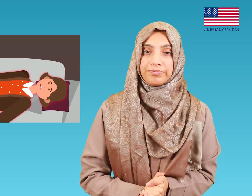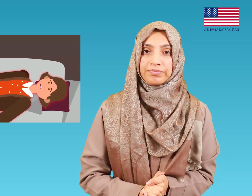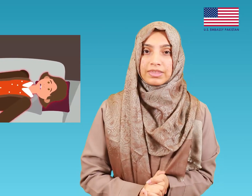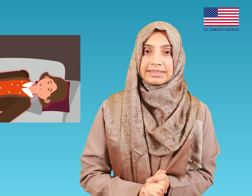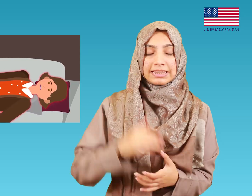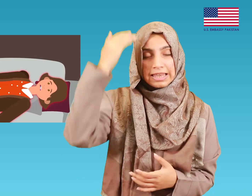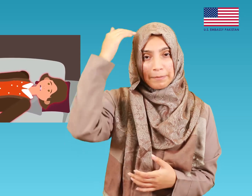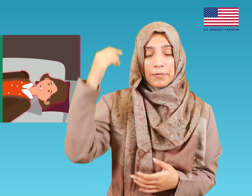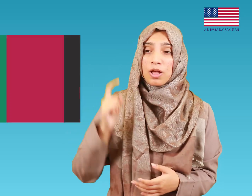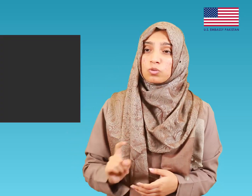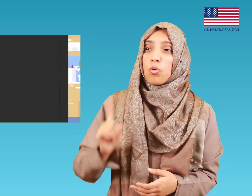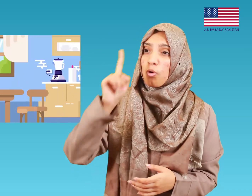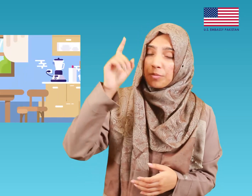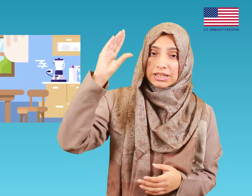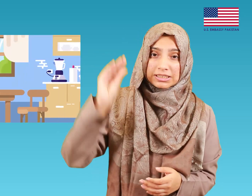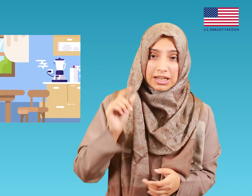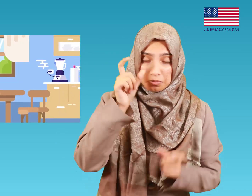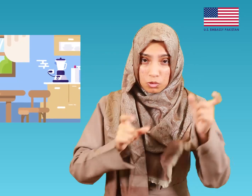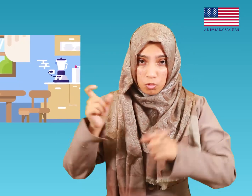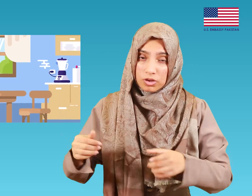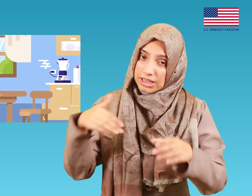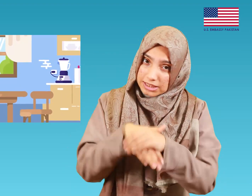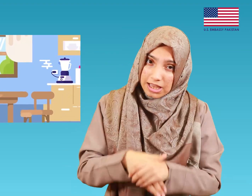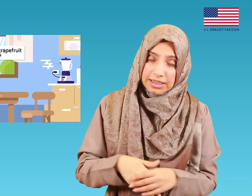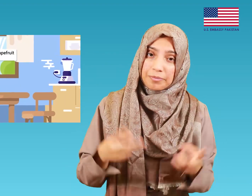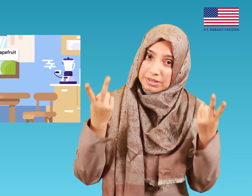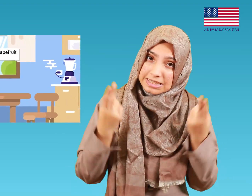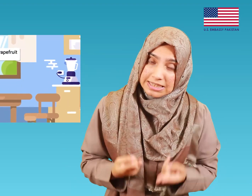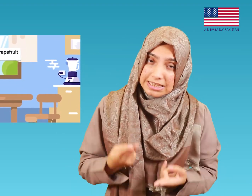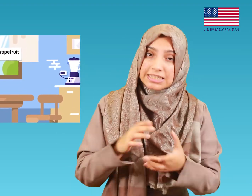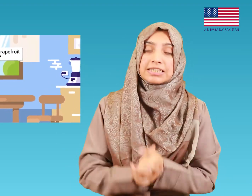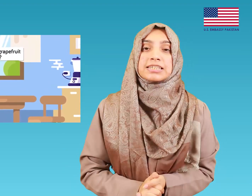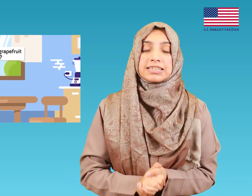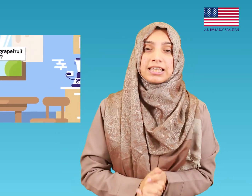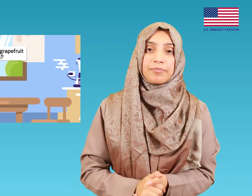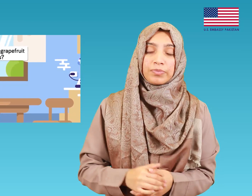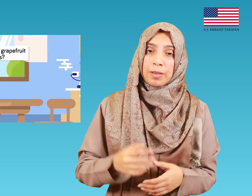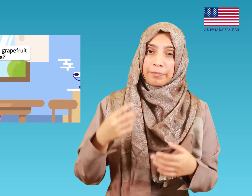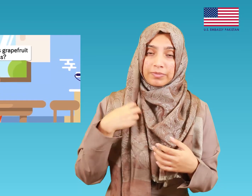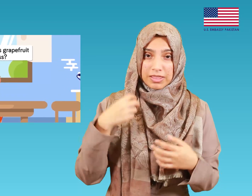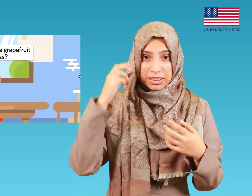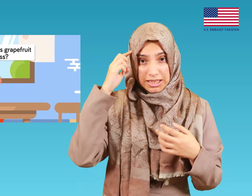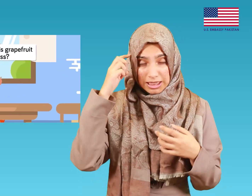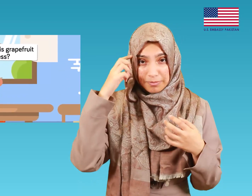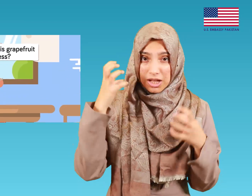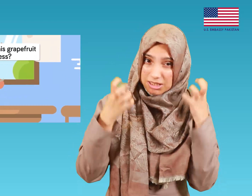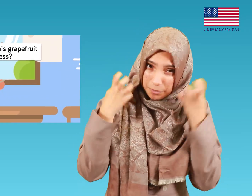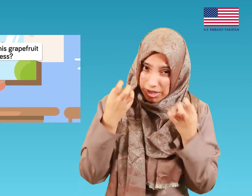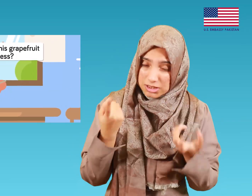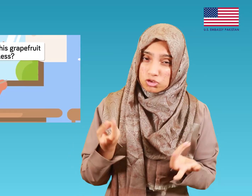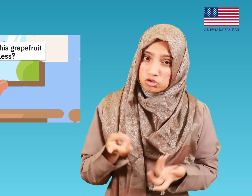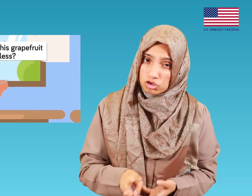Even in young people, COVID-19 can cause strokes, seizures, and a condition that causes